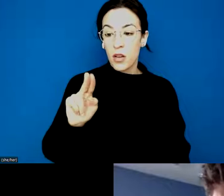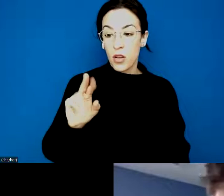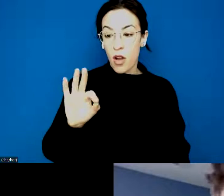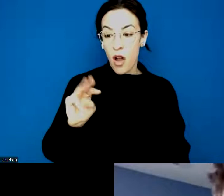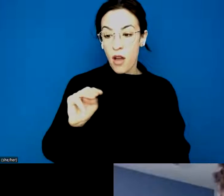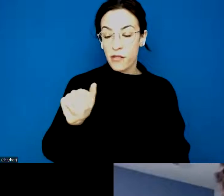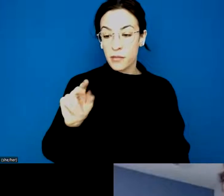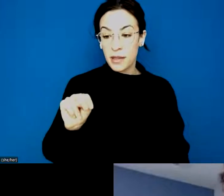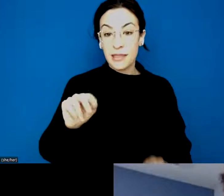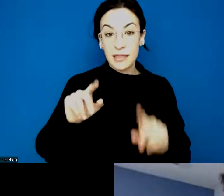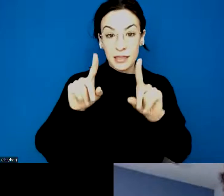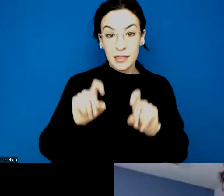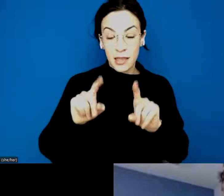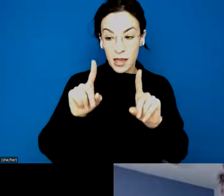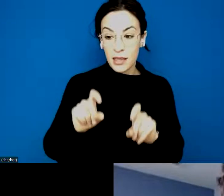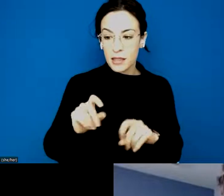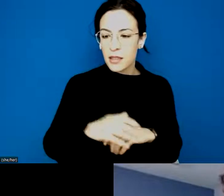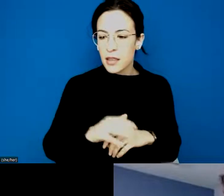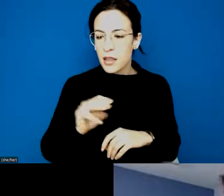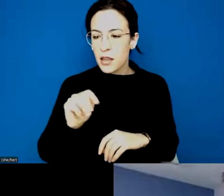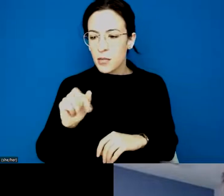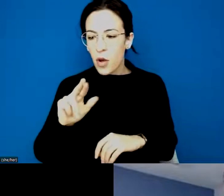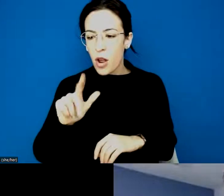And Marlana is asking, what about the